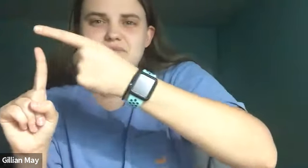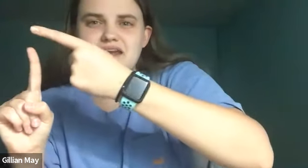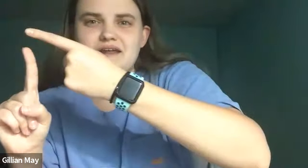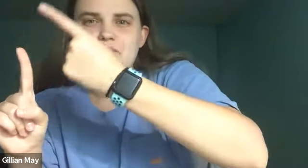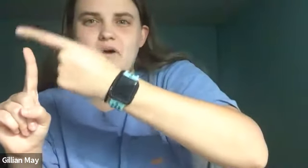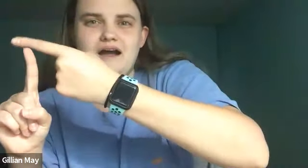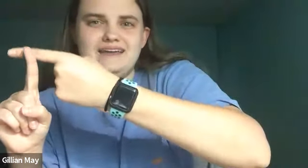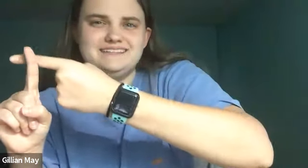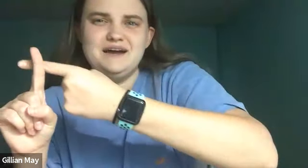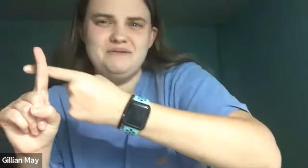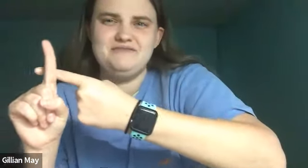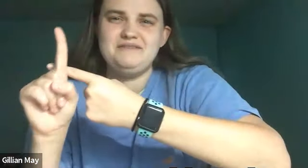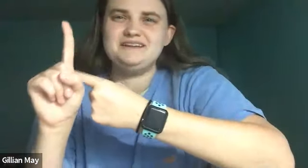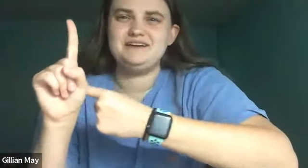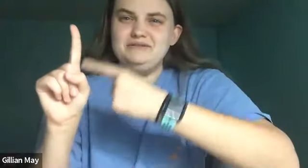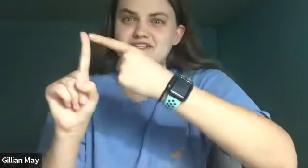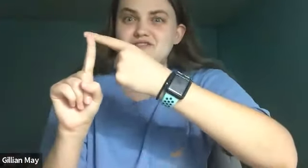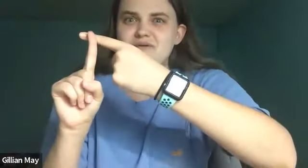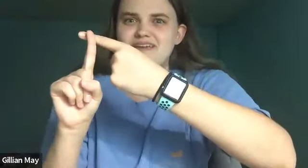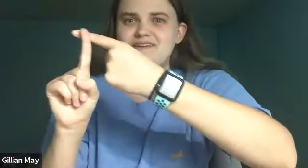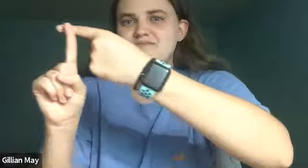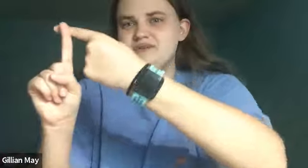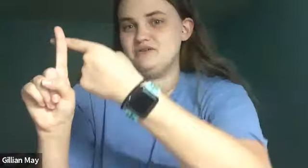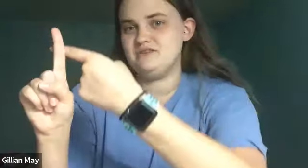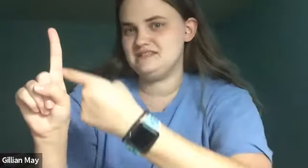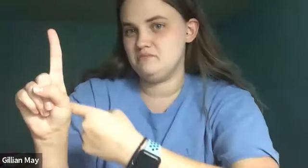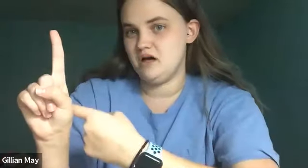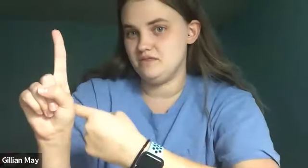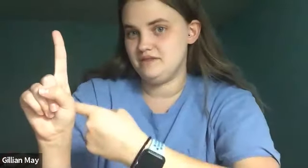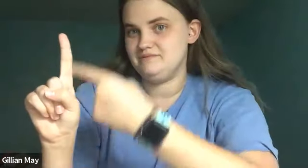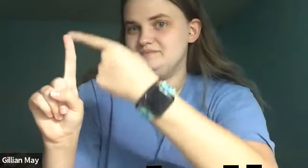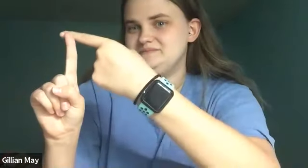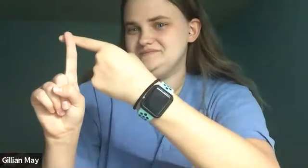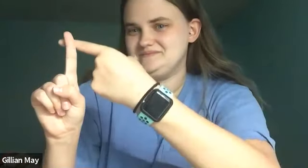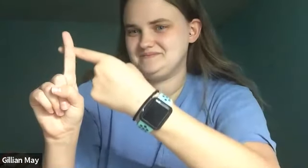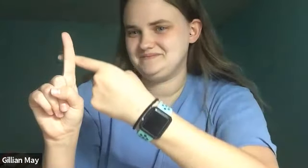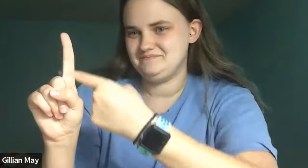minute why it's not my favorite, because I'll let you know again. But so this is month.